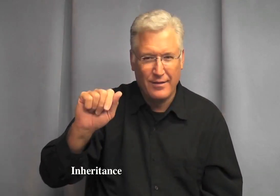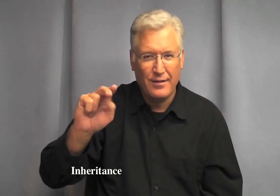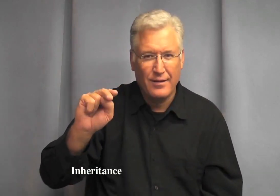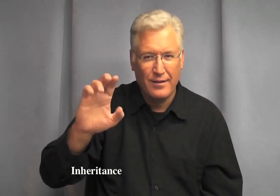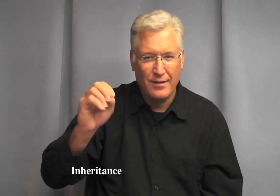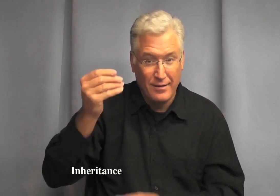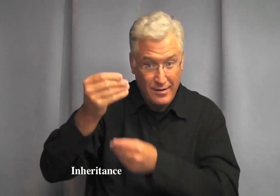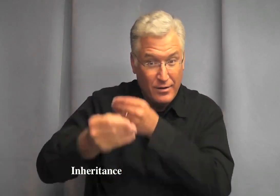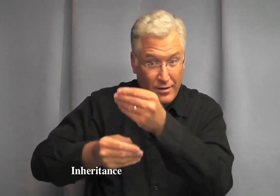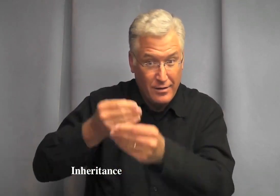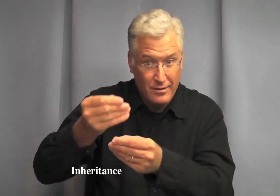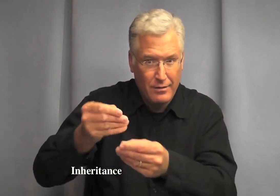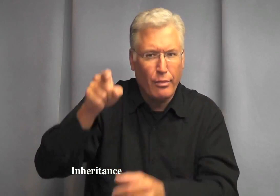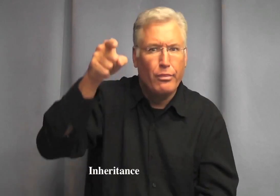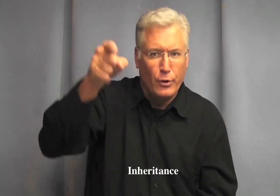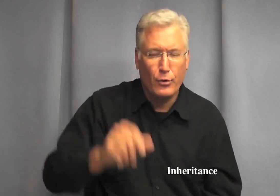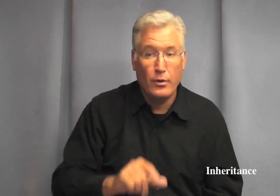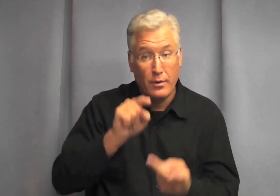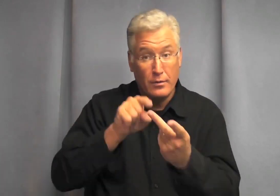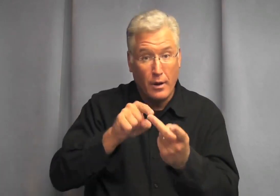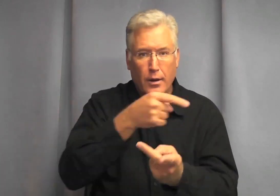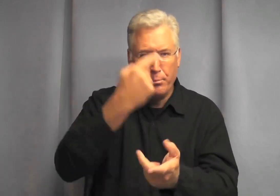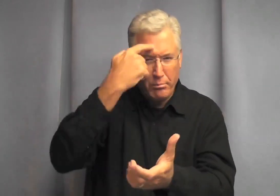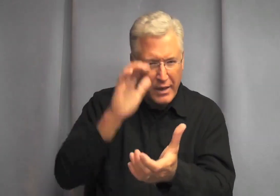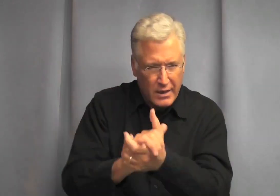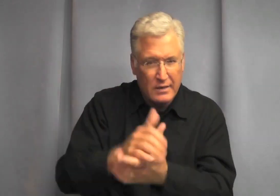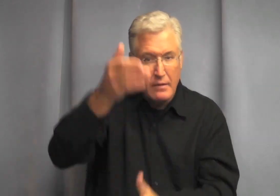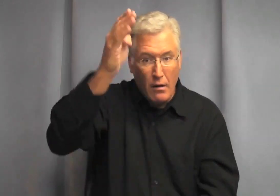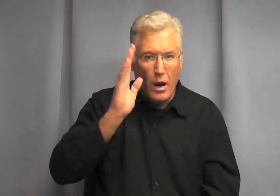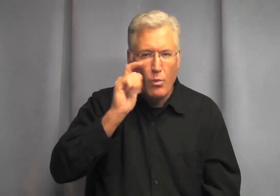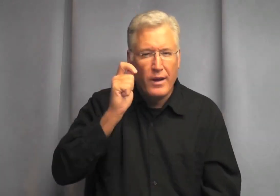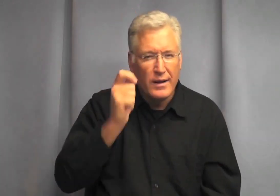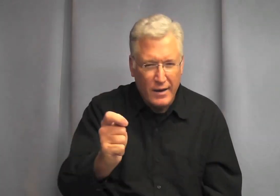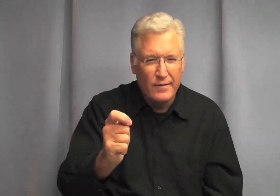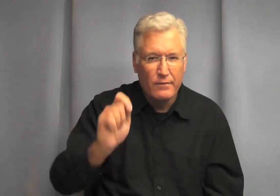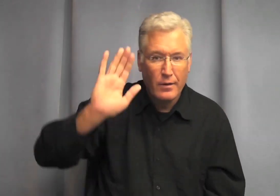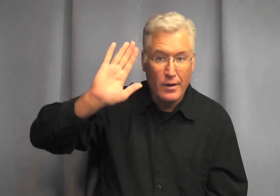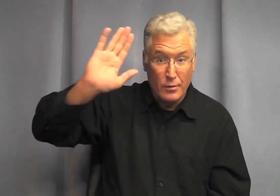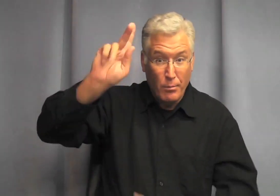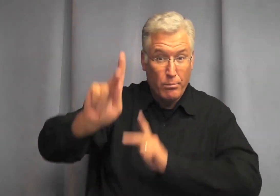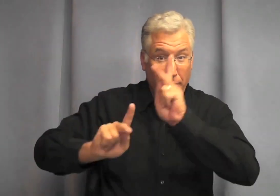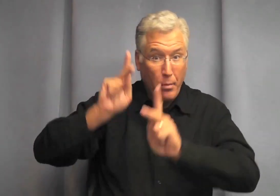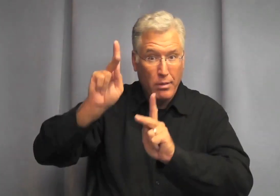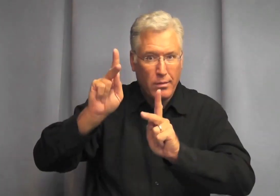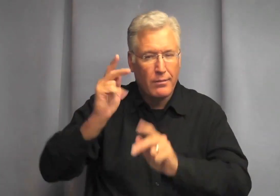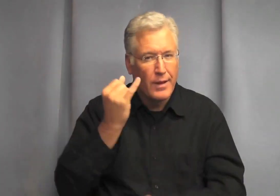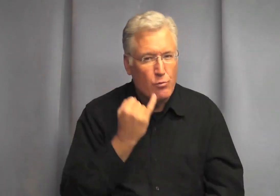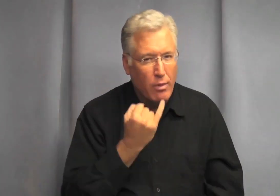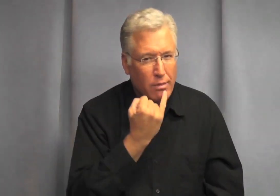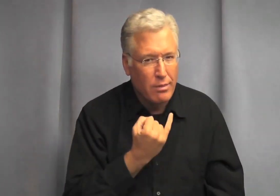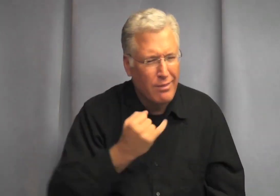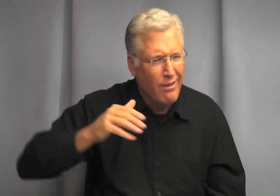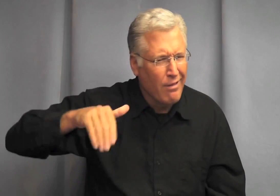the inheritance through the generations that God had promised to give to the people of